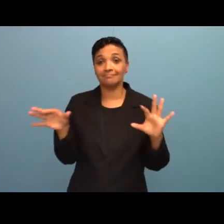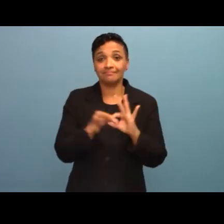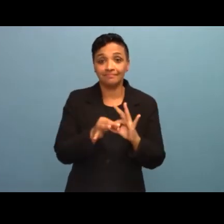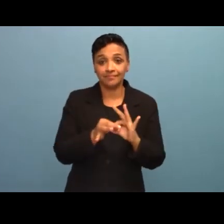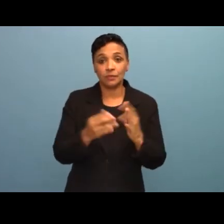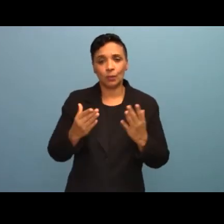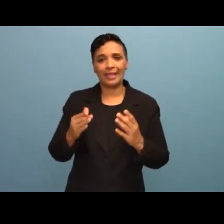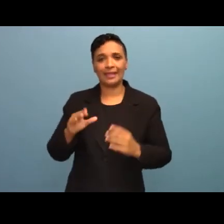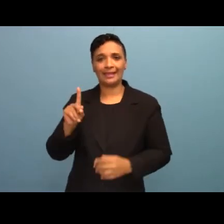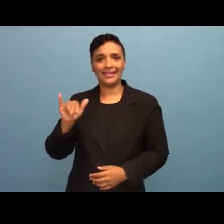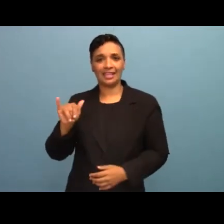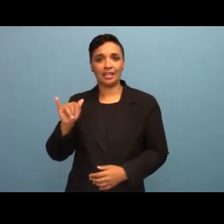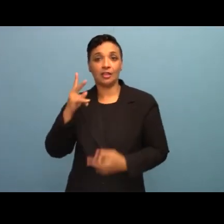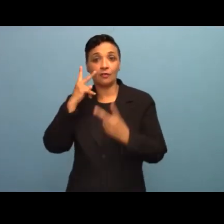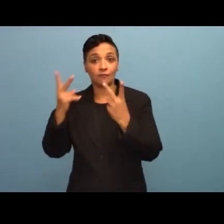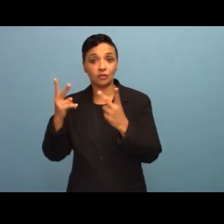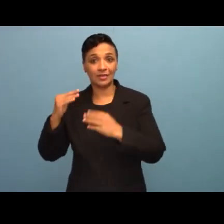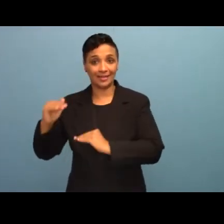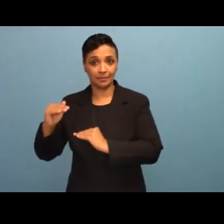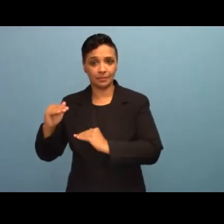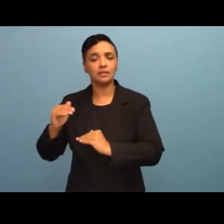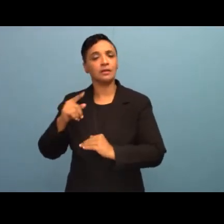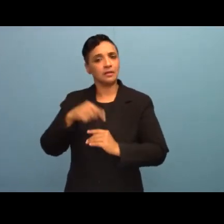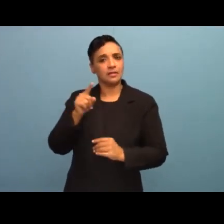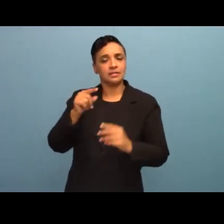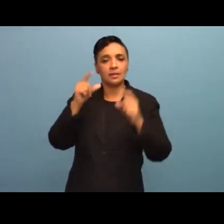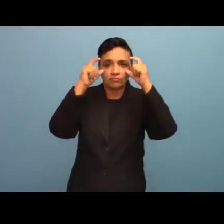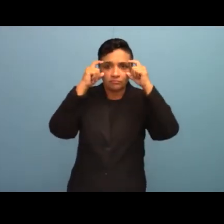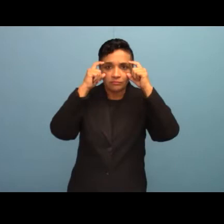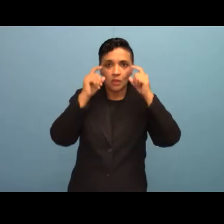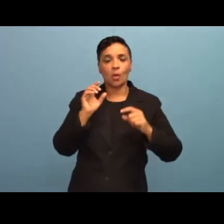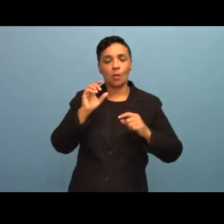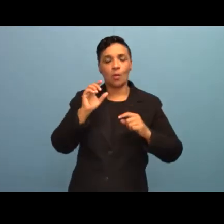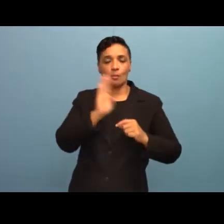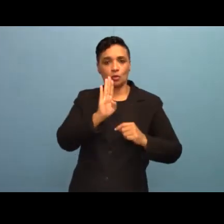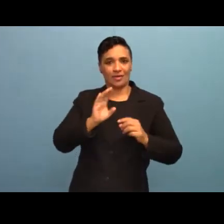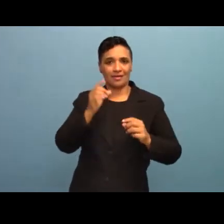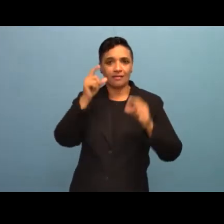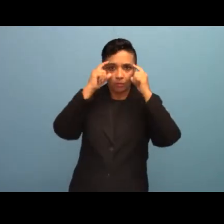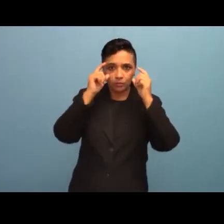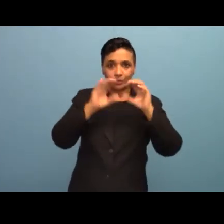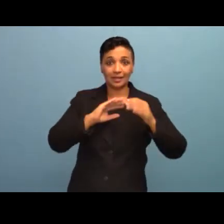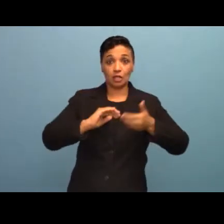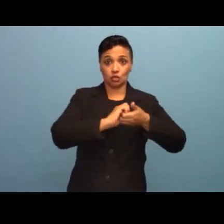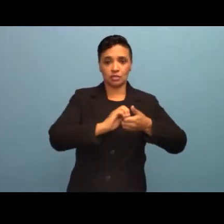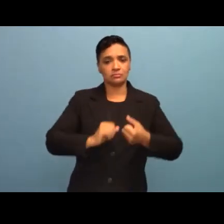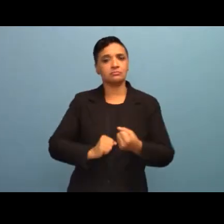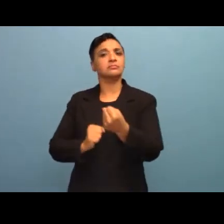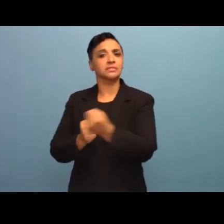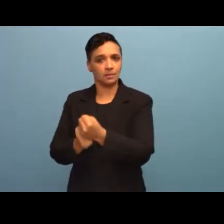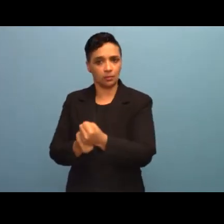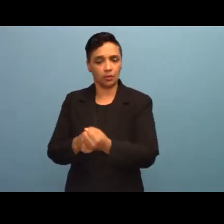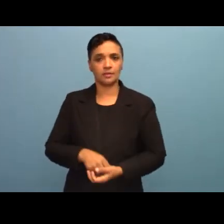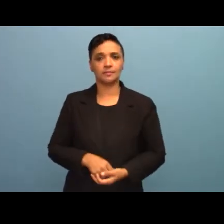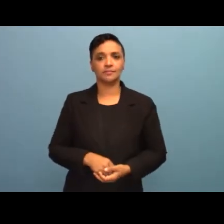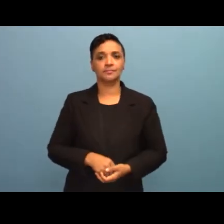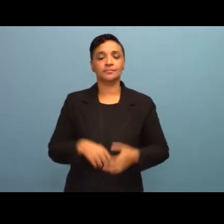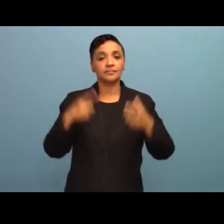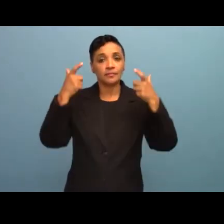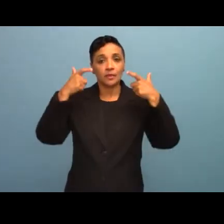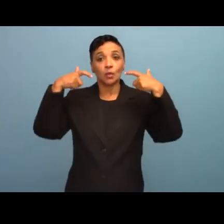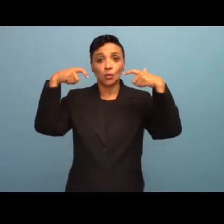Limited, supported by the Botswana Optometric Association. The study was funded by the Queen Elizabeth Diamond Jubilee